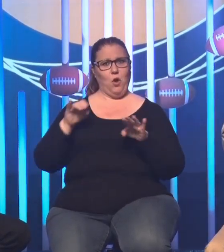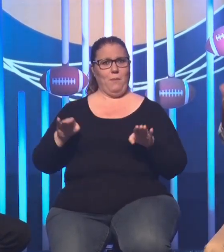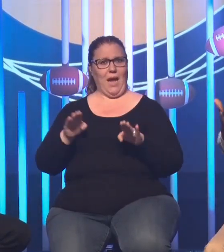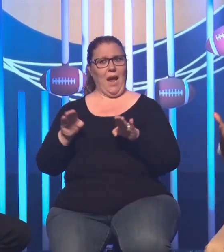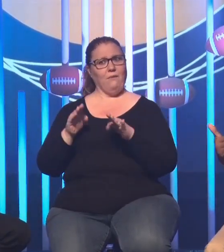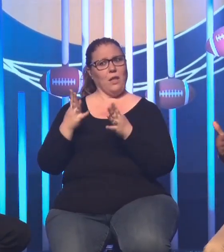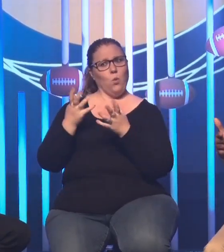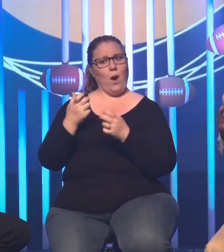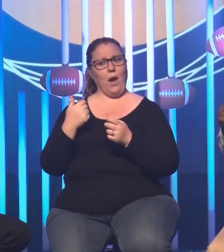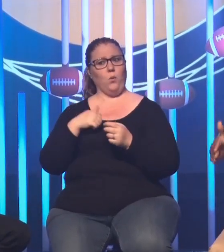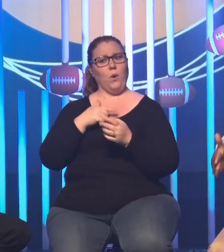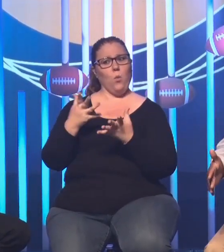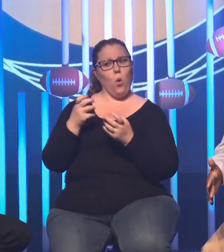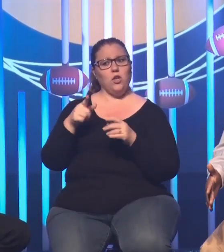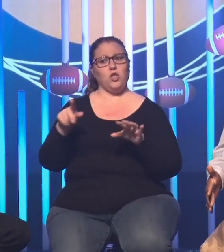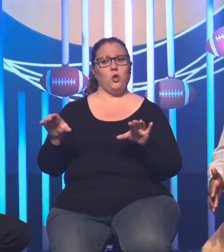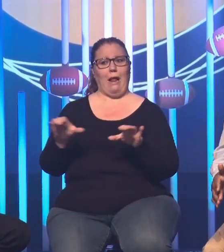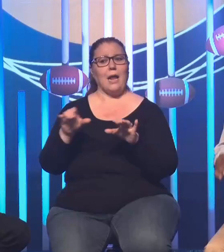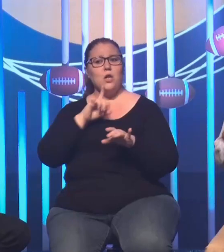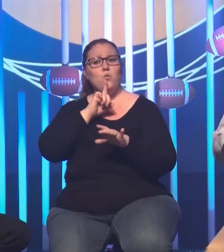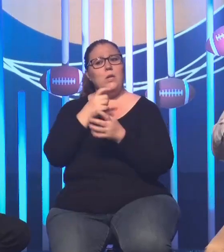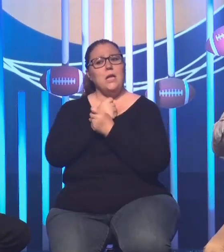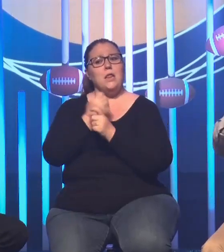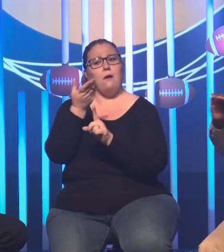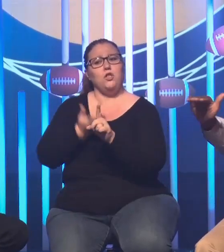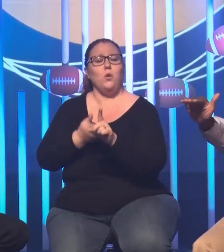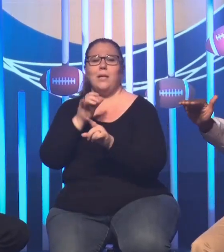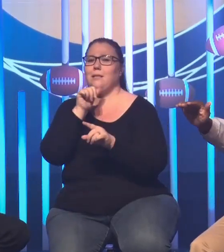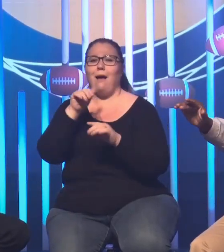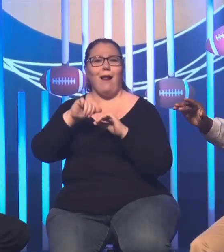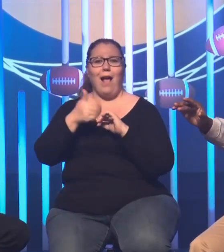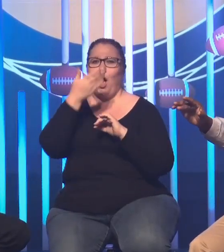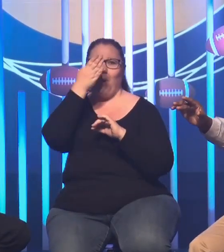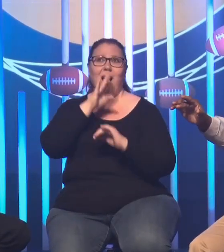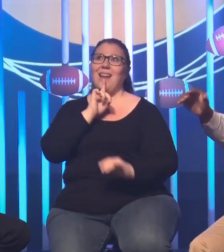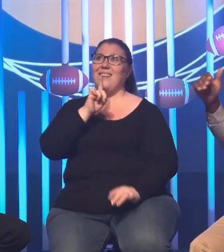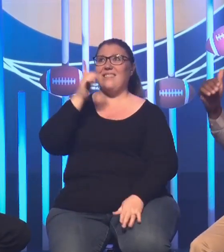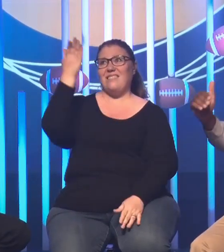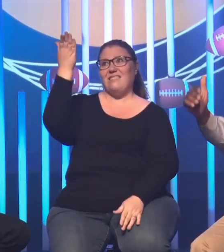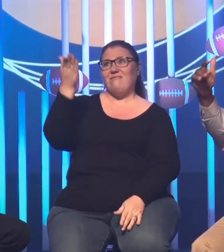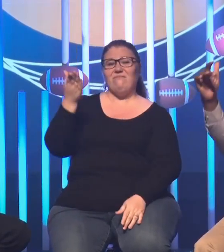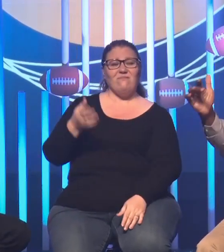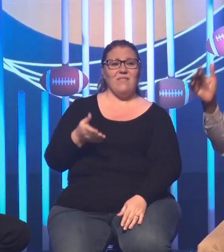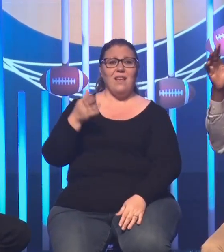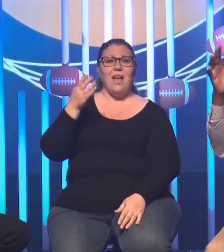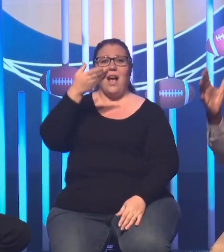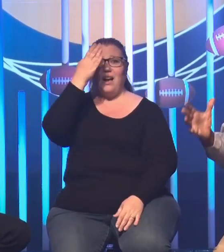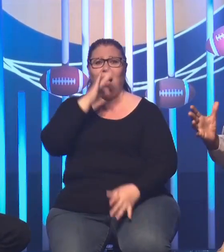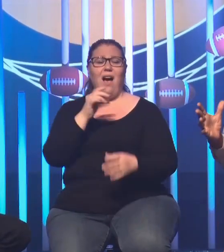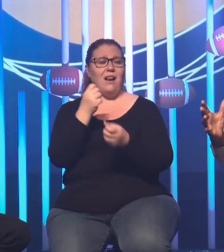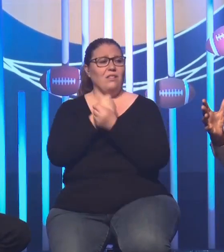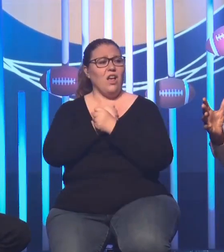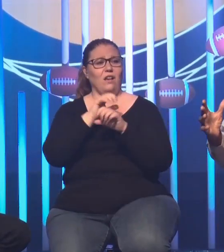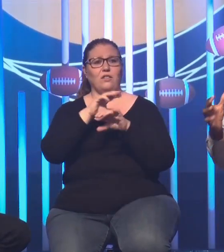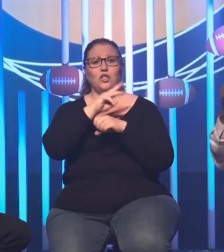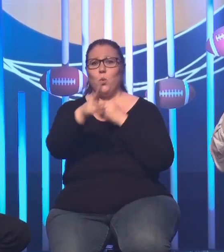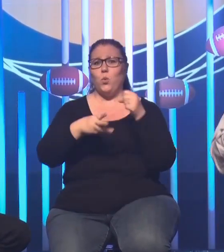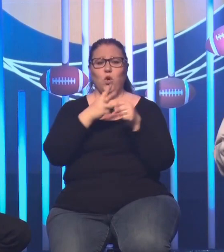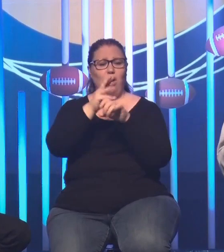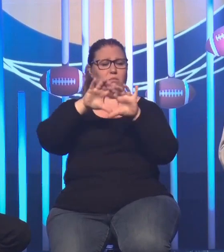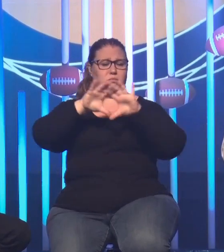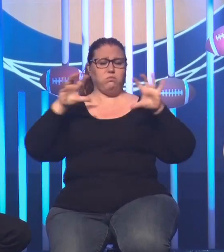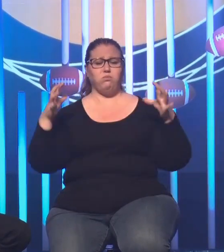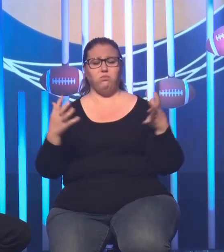that we want you to act, he really loves you. And that is not how God is. God loves the world. There